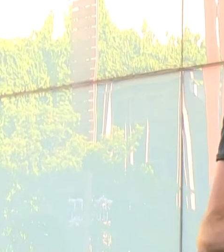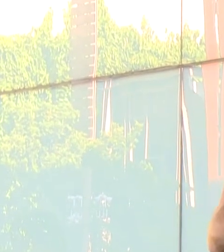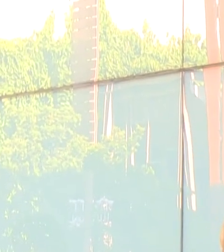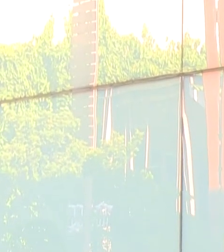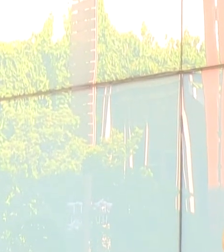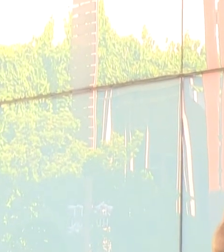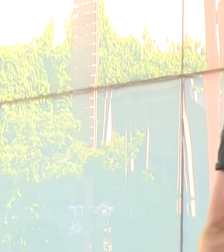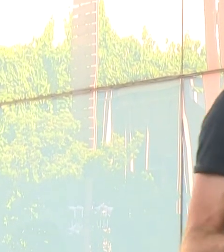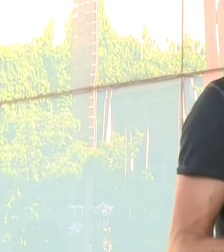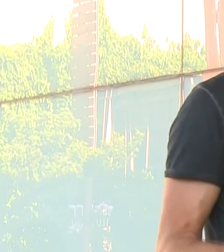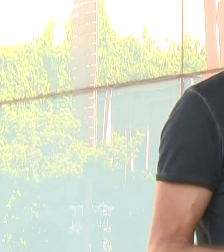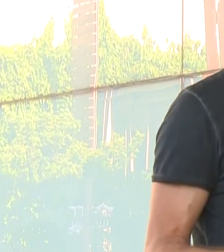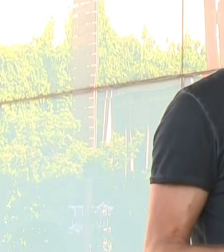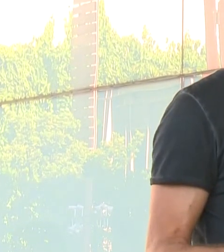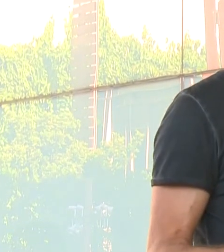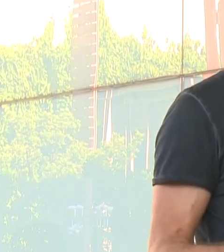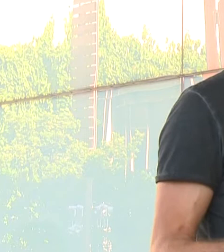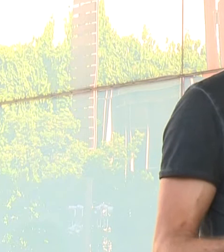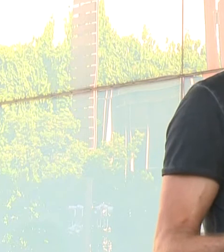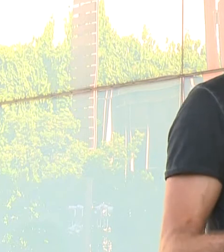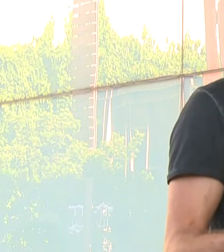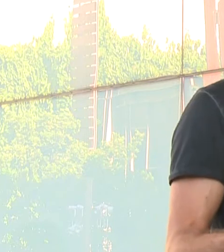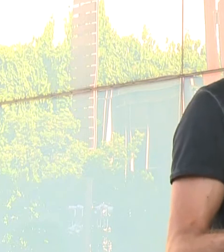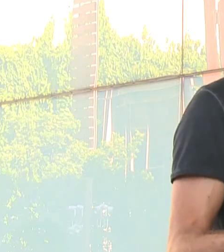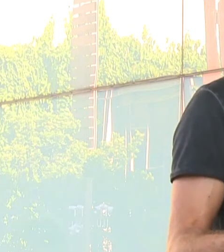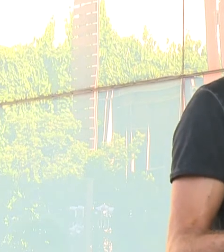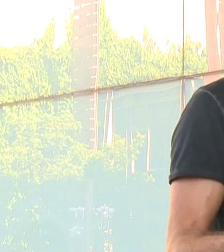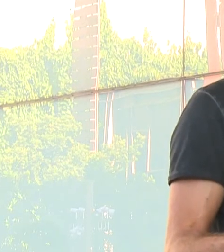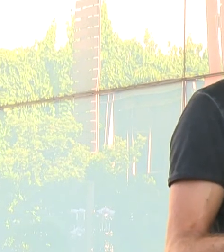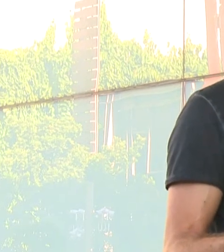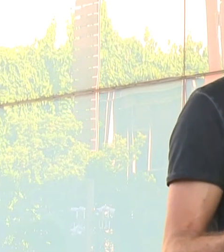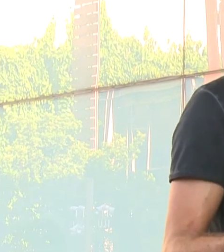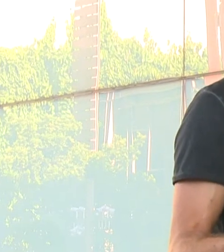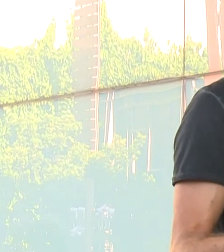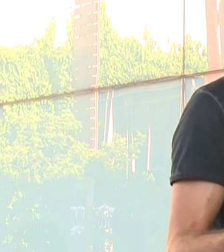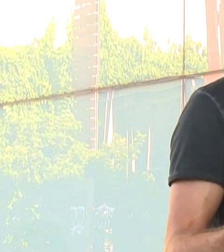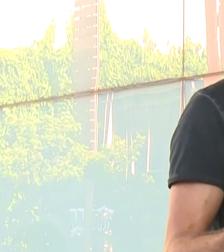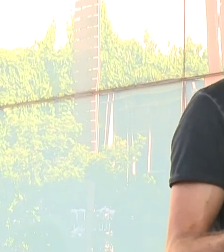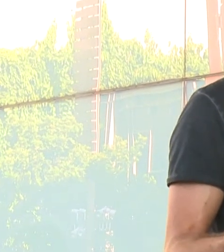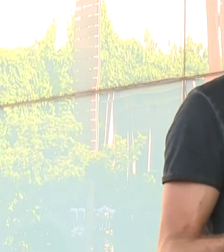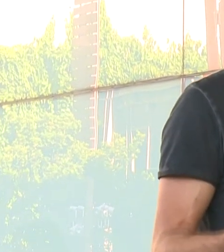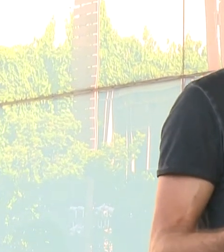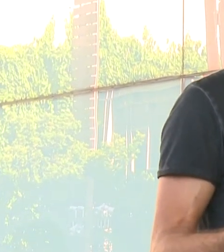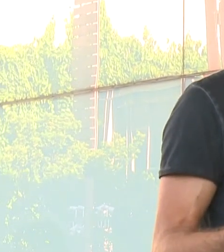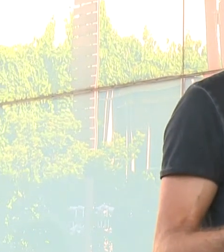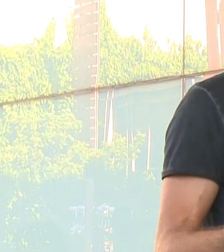and what it entails. The first question I usually get asked is, where did you train for this kind of work?